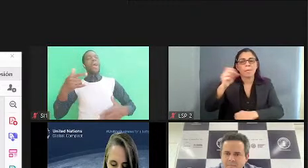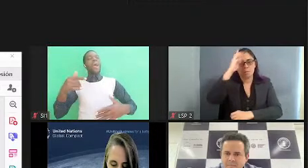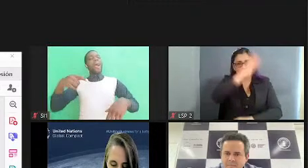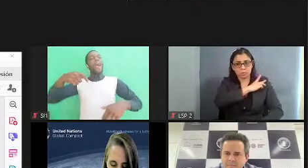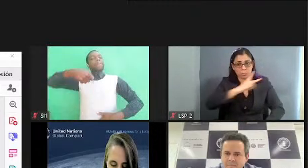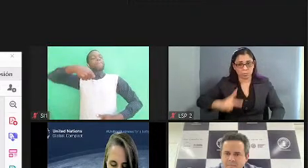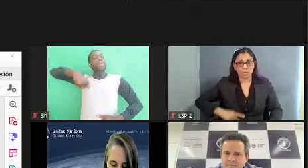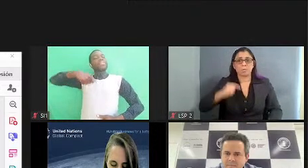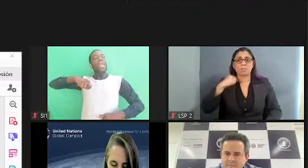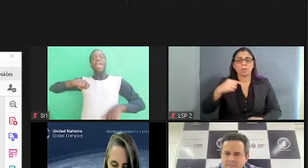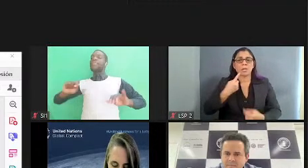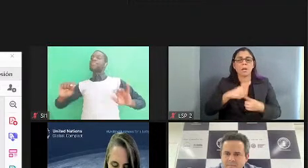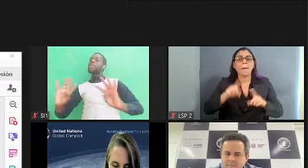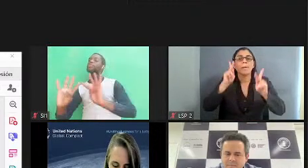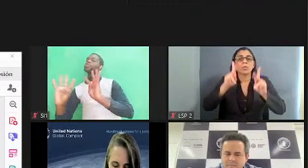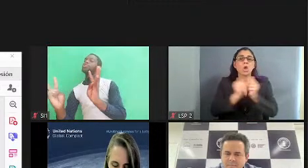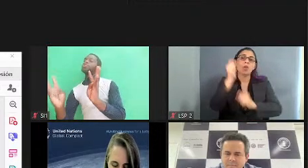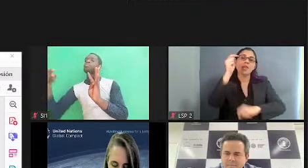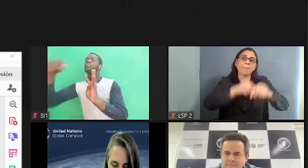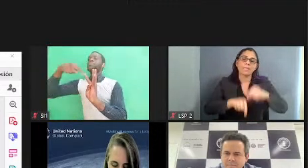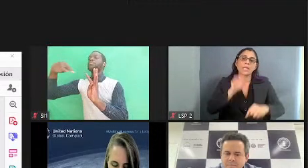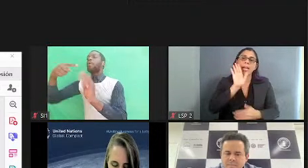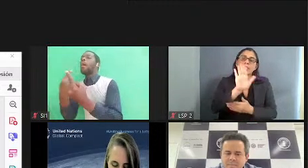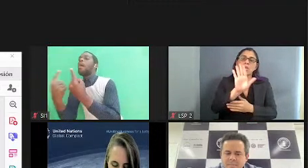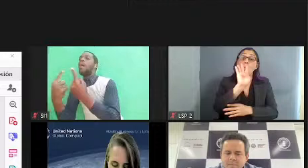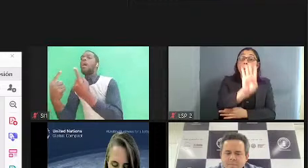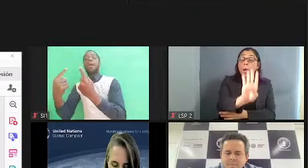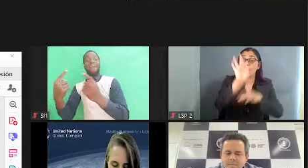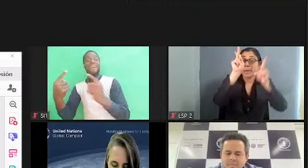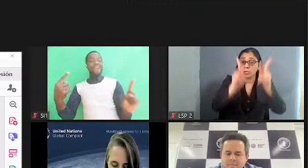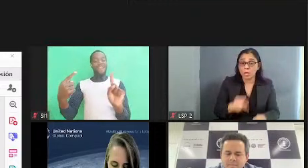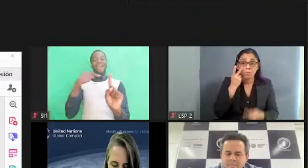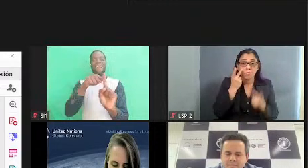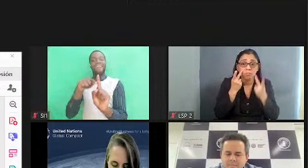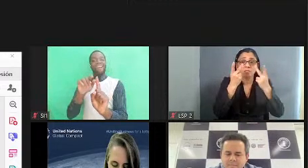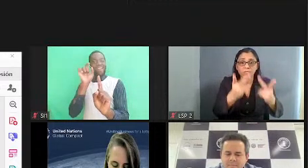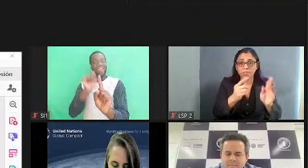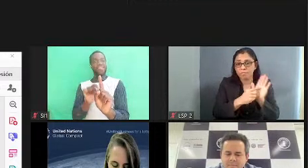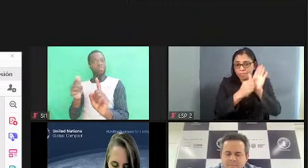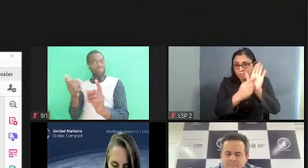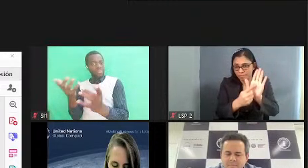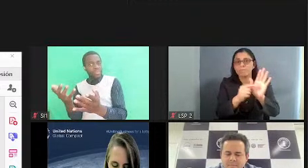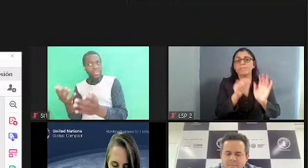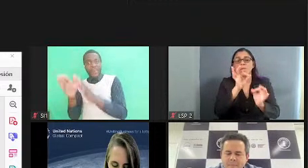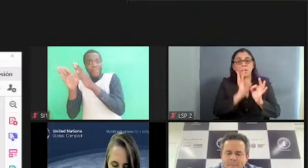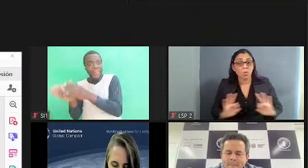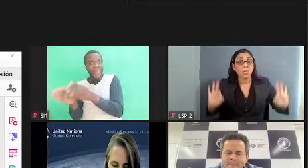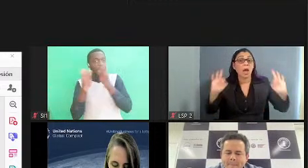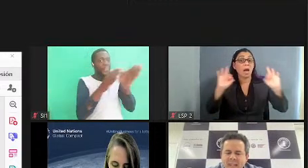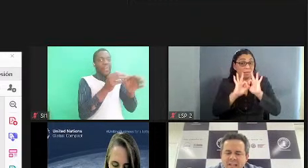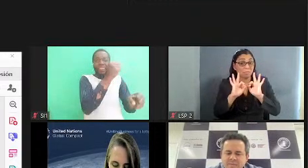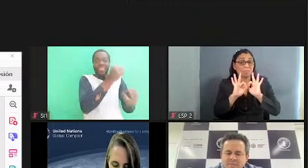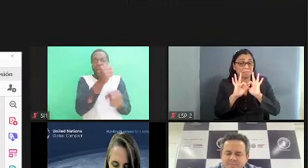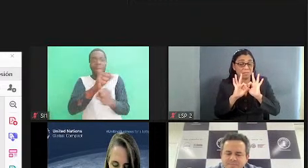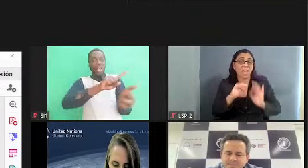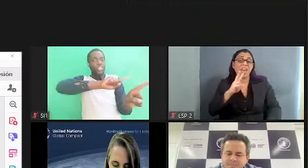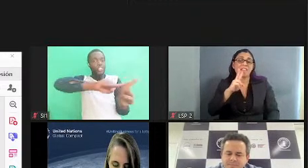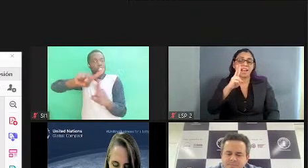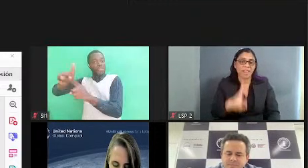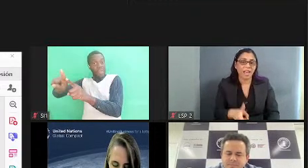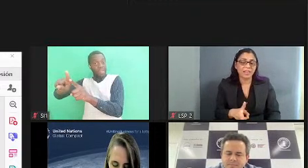presidential can advisory for persons with disabilities these are the four people you are seeing here